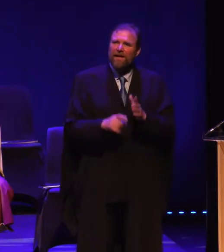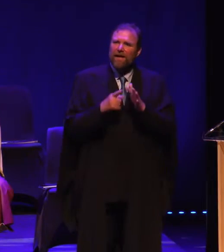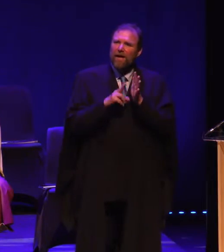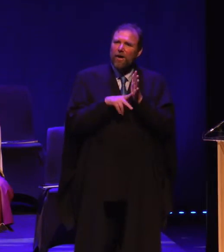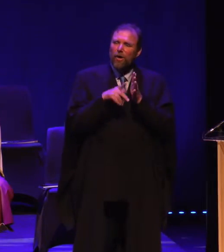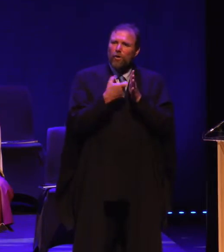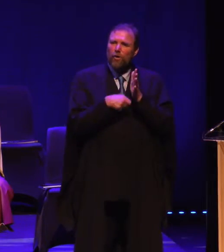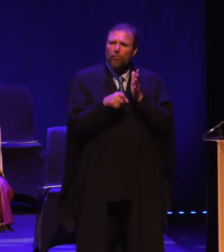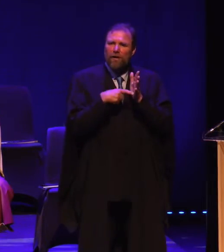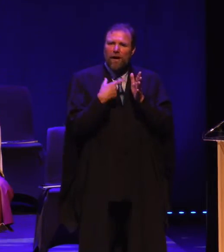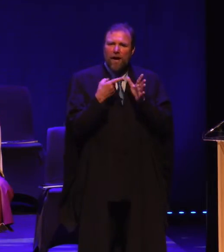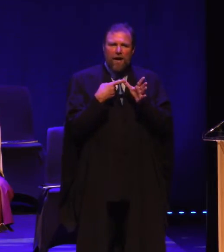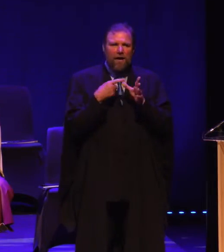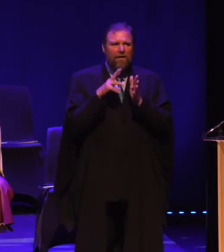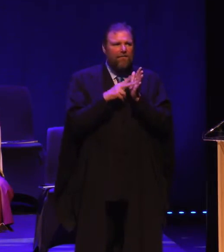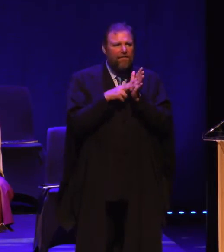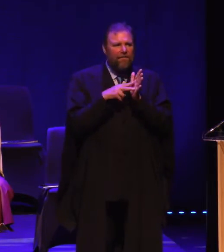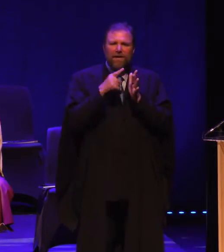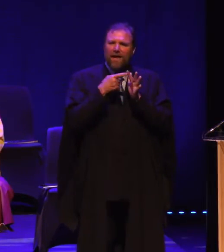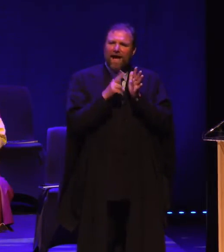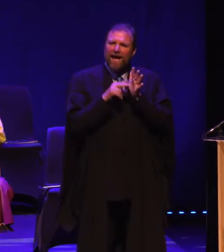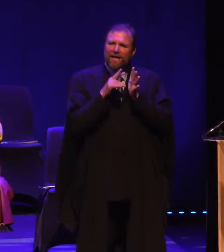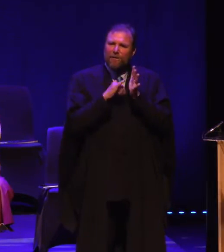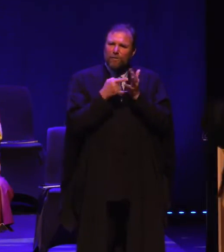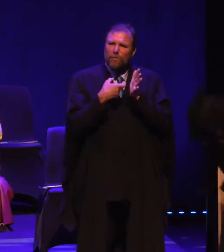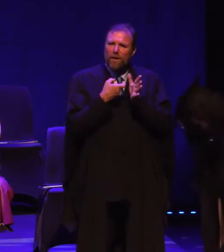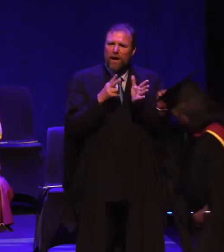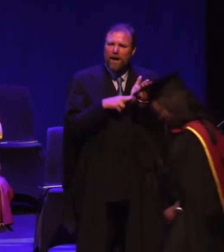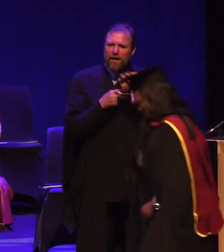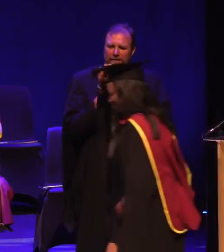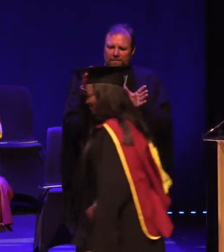Inkurica Vivian Ayasina.